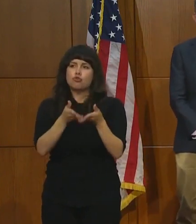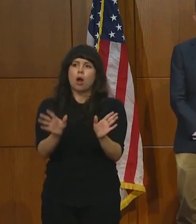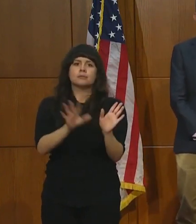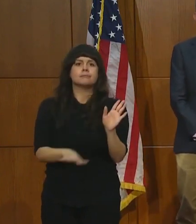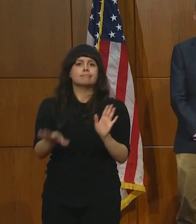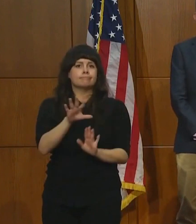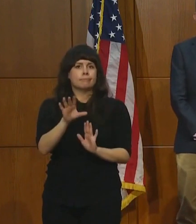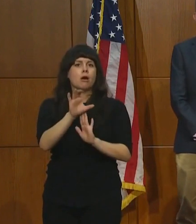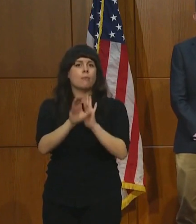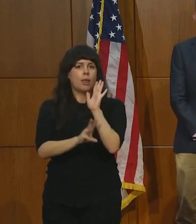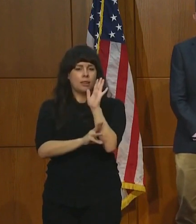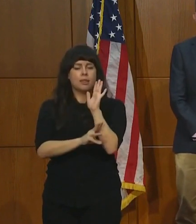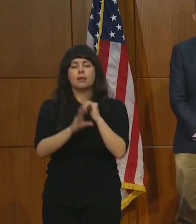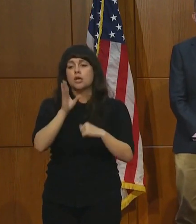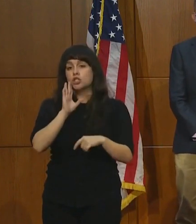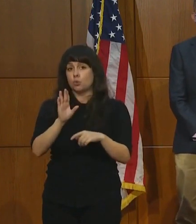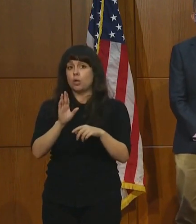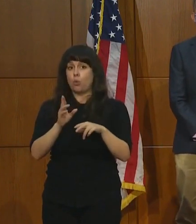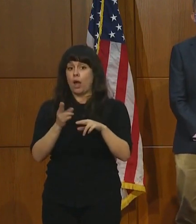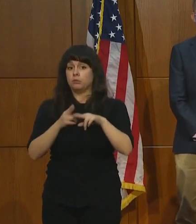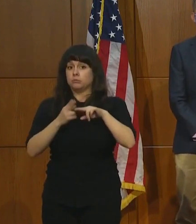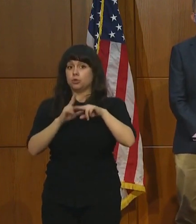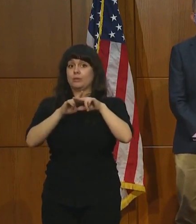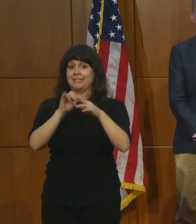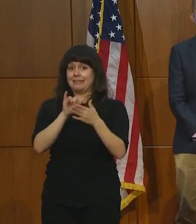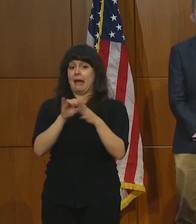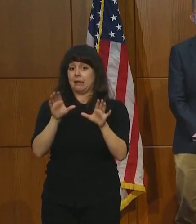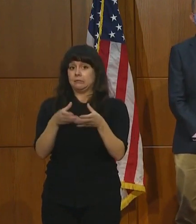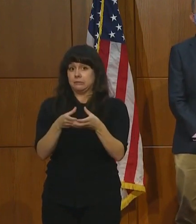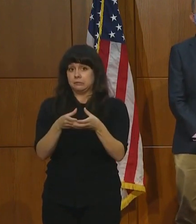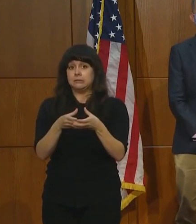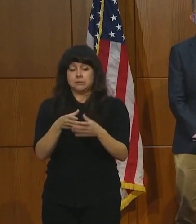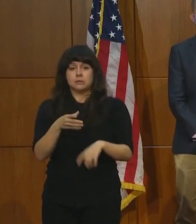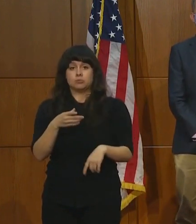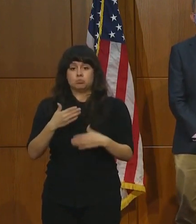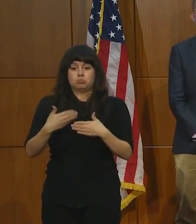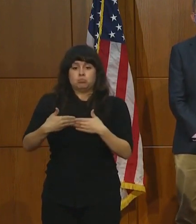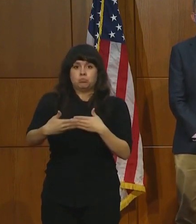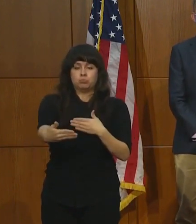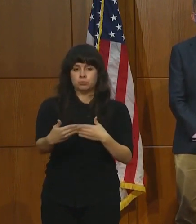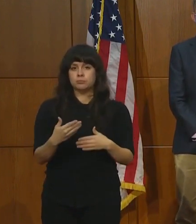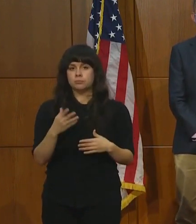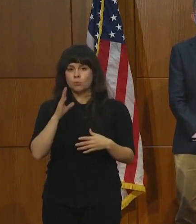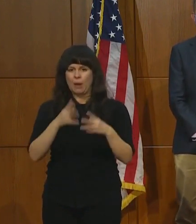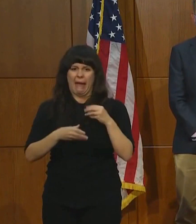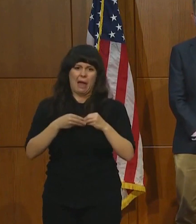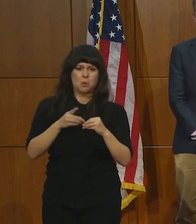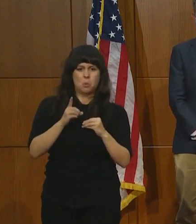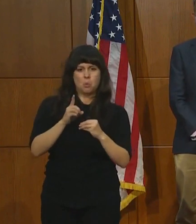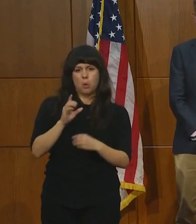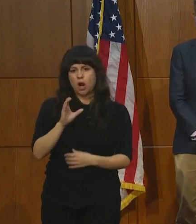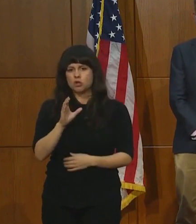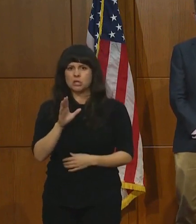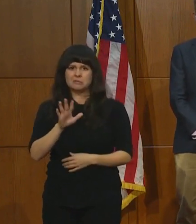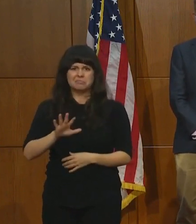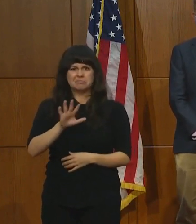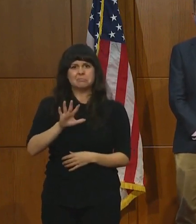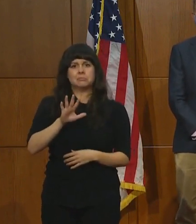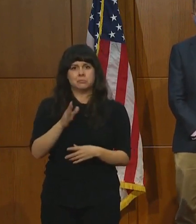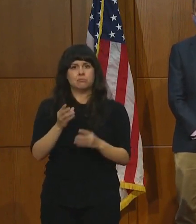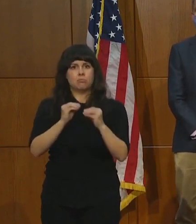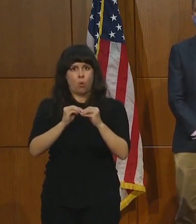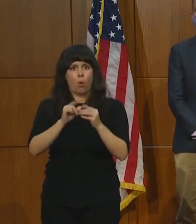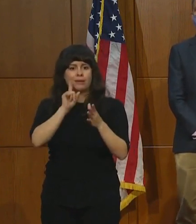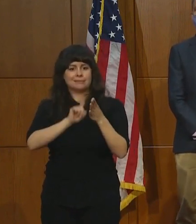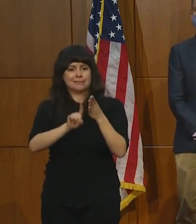We will augment that workforce over the next several weeks, adding another 100 or so inspectors so that we